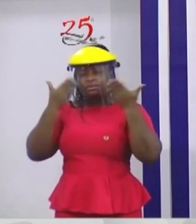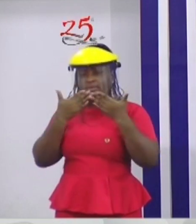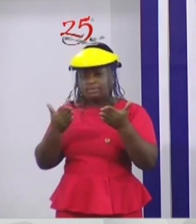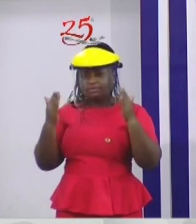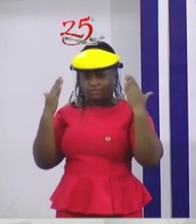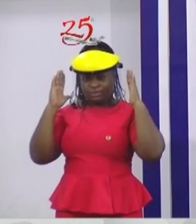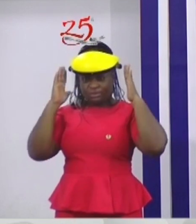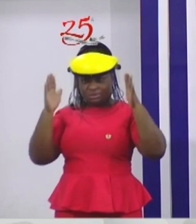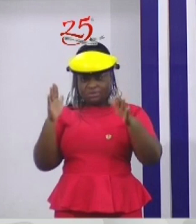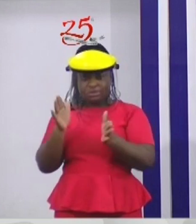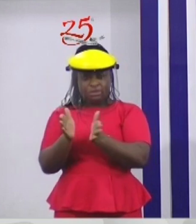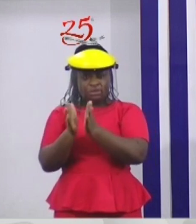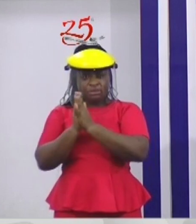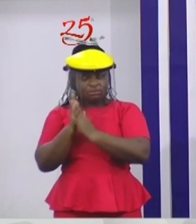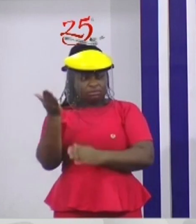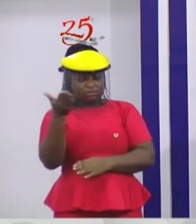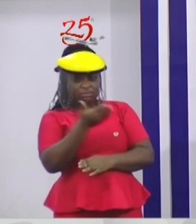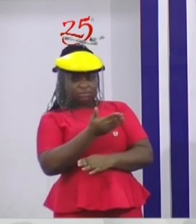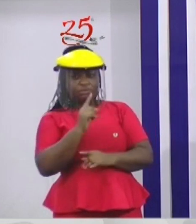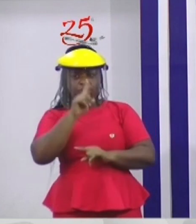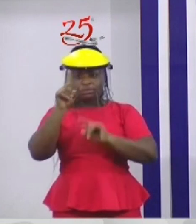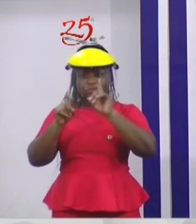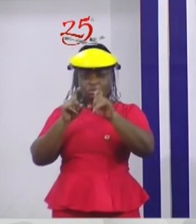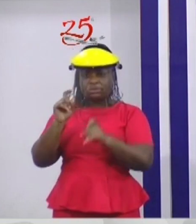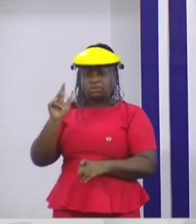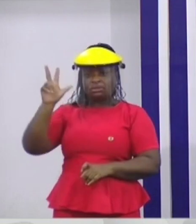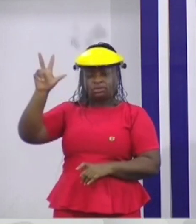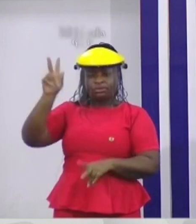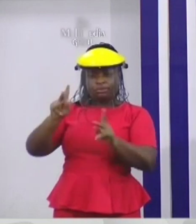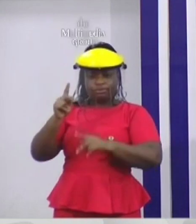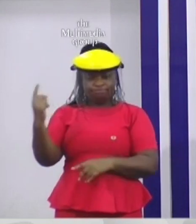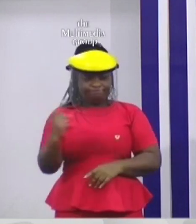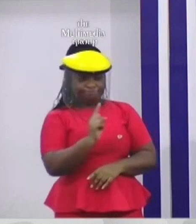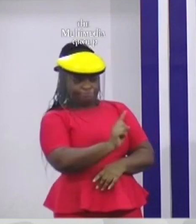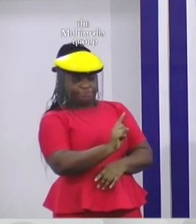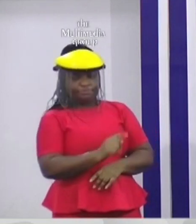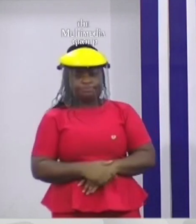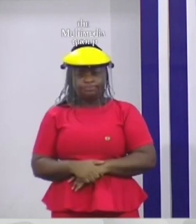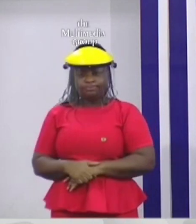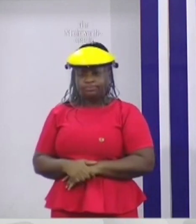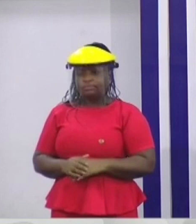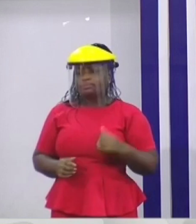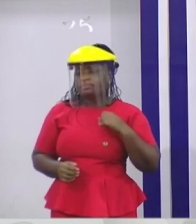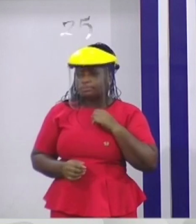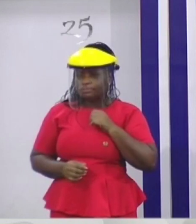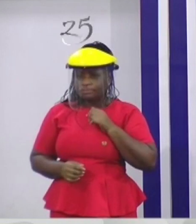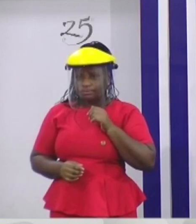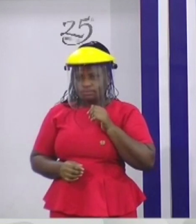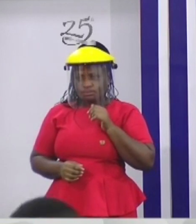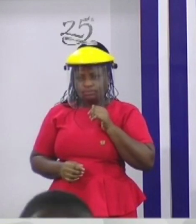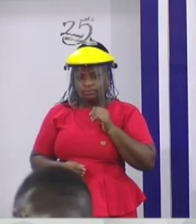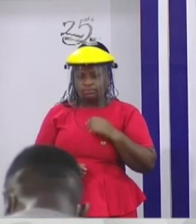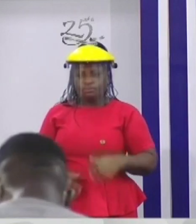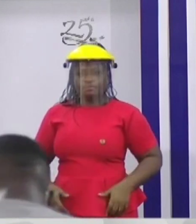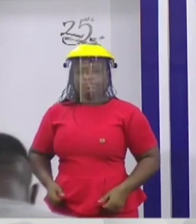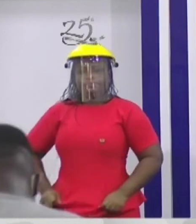attention. May I ask my colleagues to mount up the microphone, and the first three persons who have questions, please step forward with your questions.